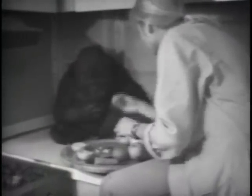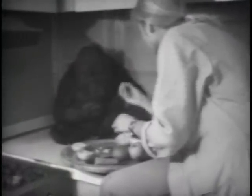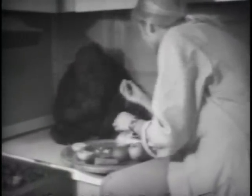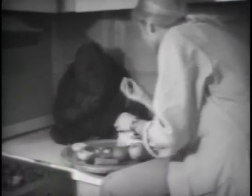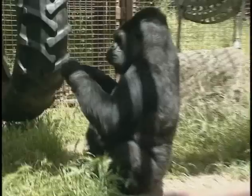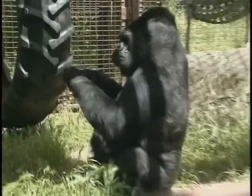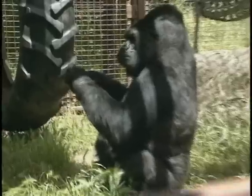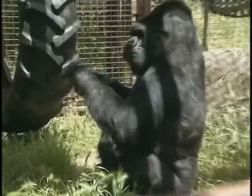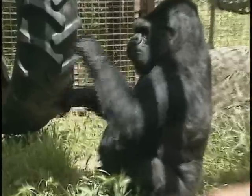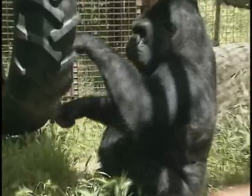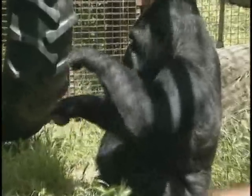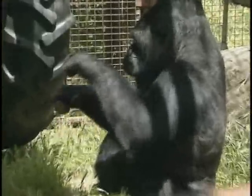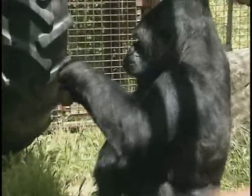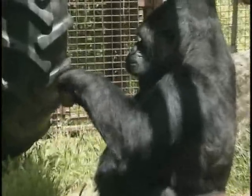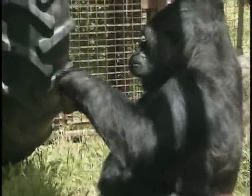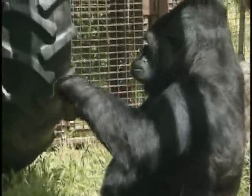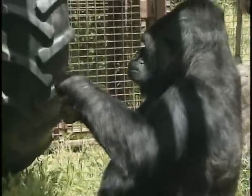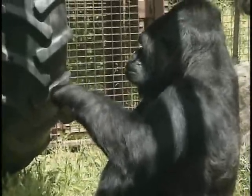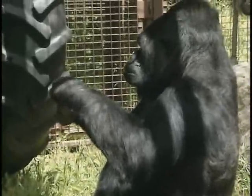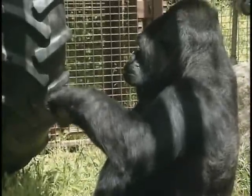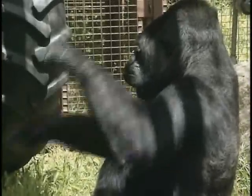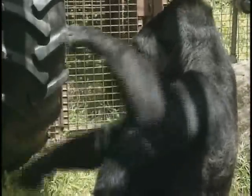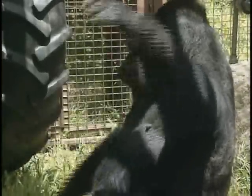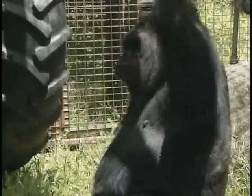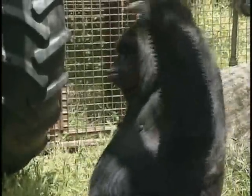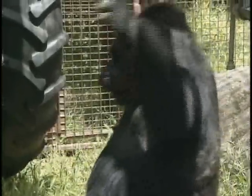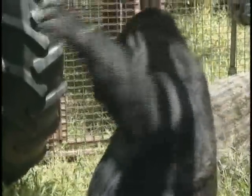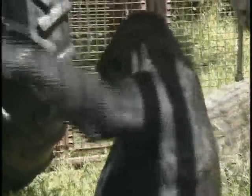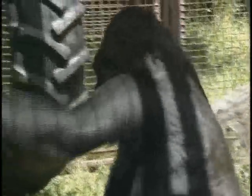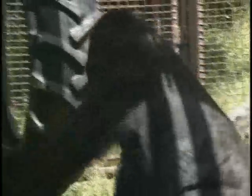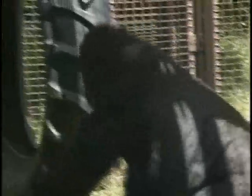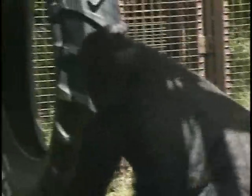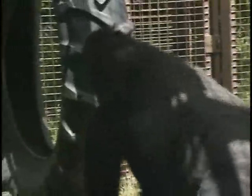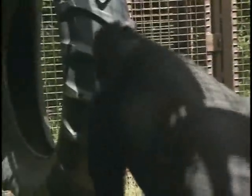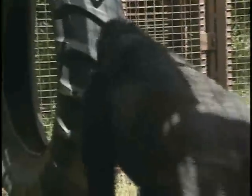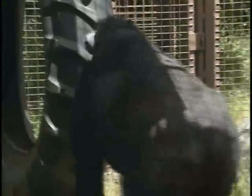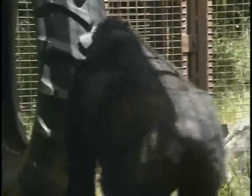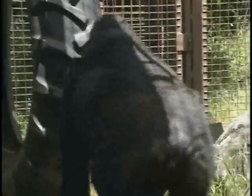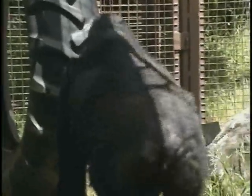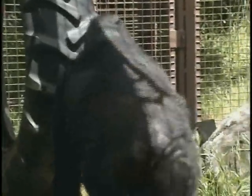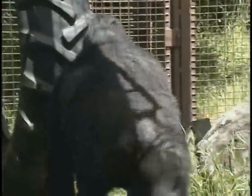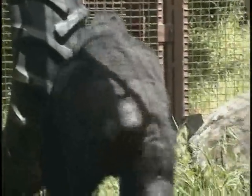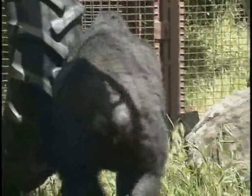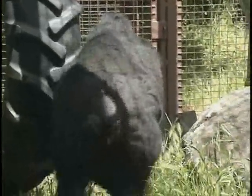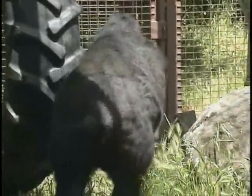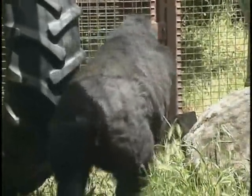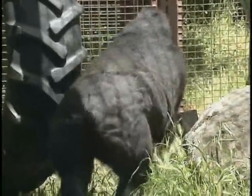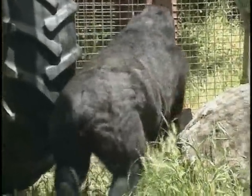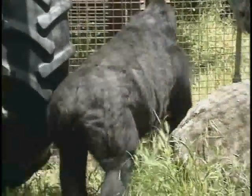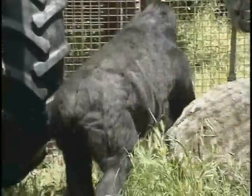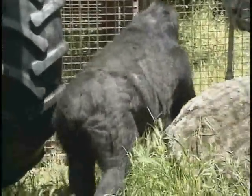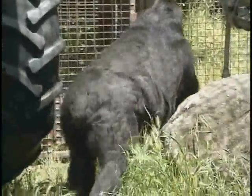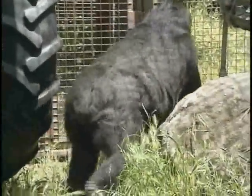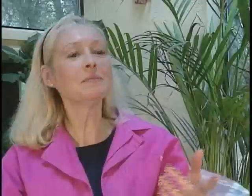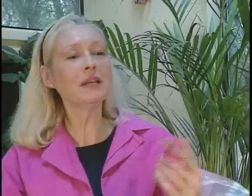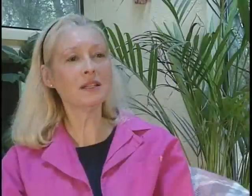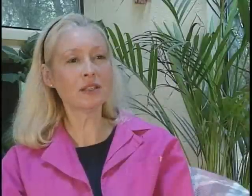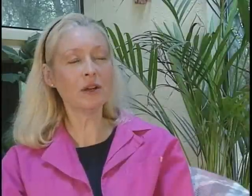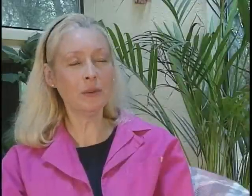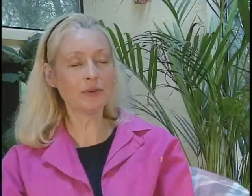form short phrases. COCO now knows over 1,000 words in sign and understands spoken English. Because COCO was